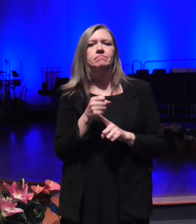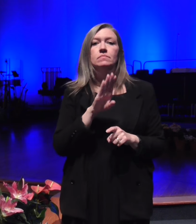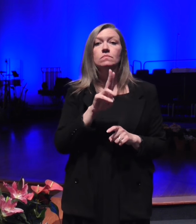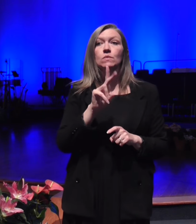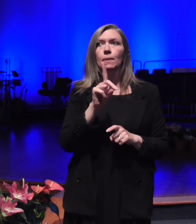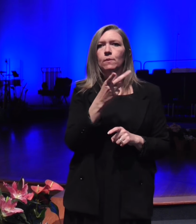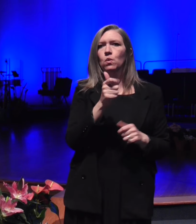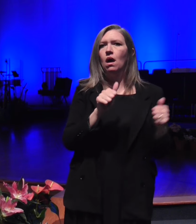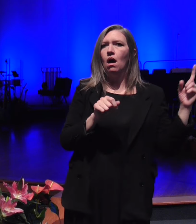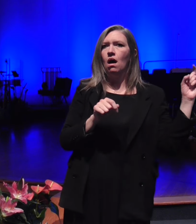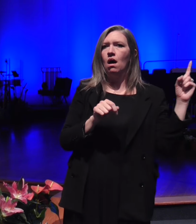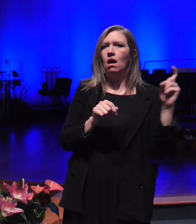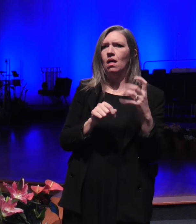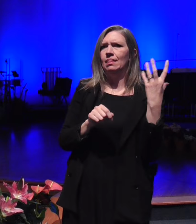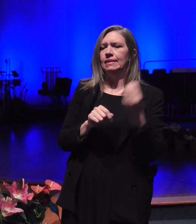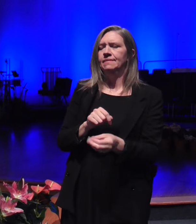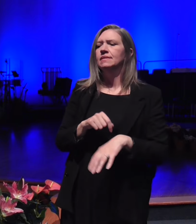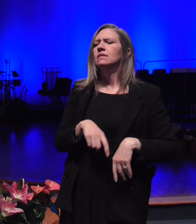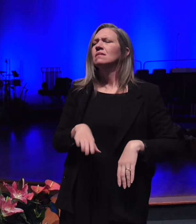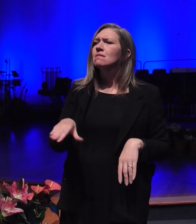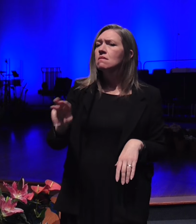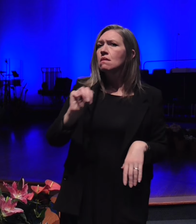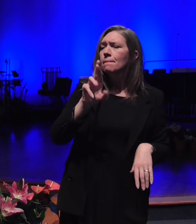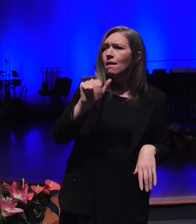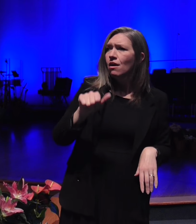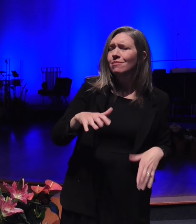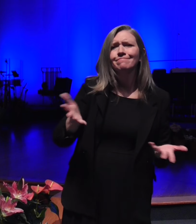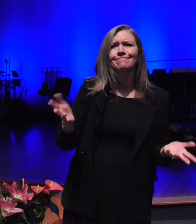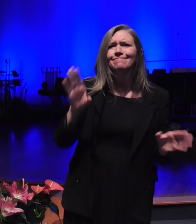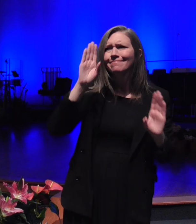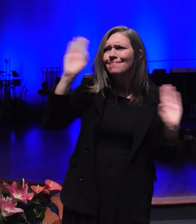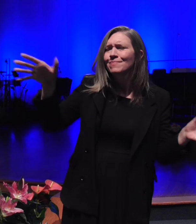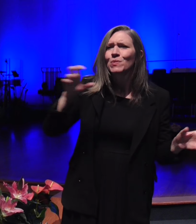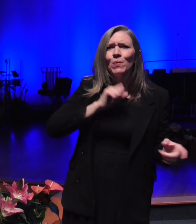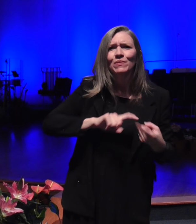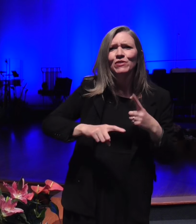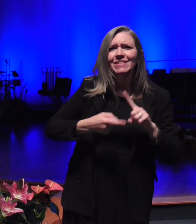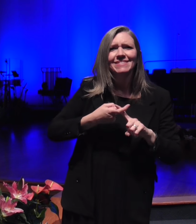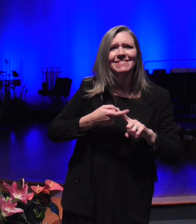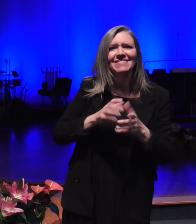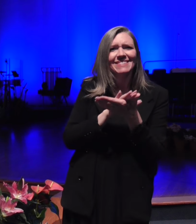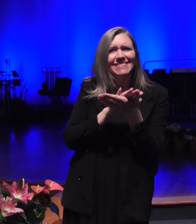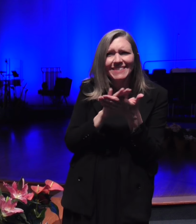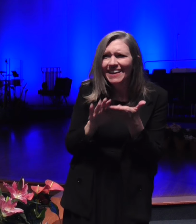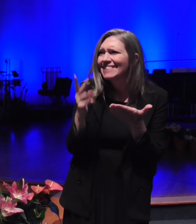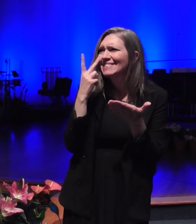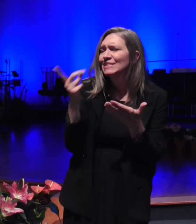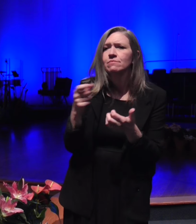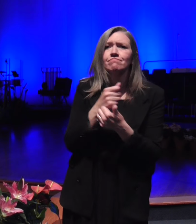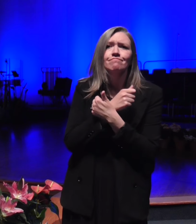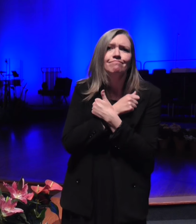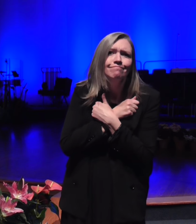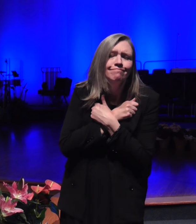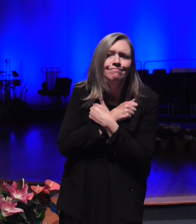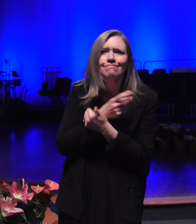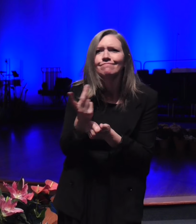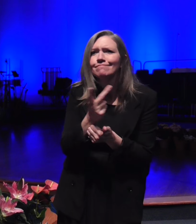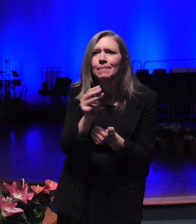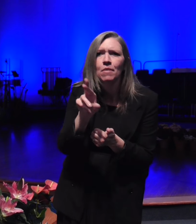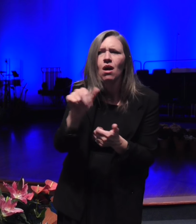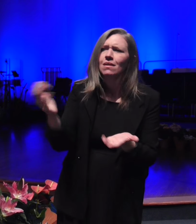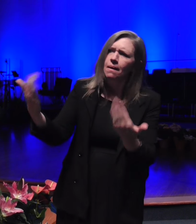of the door. Mara, my old friend, it's so good to see you. And he embraces Mara and he says,